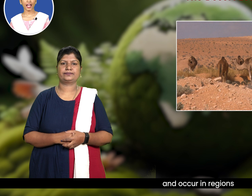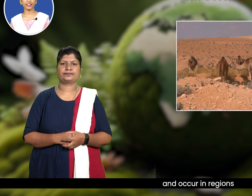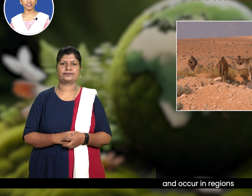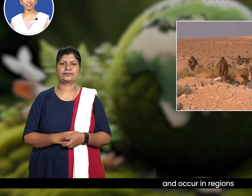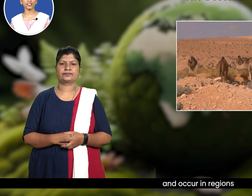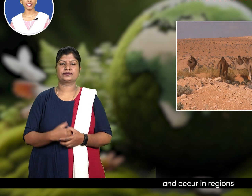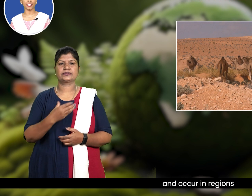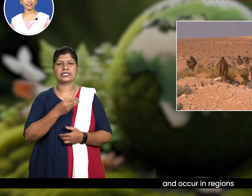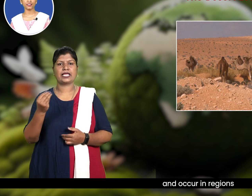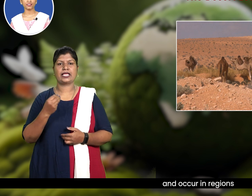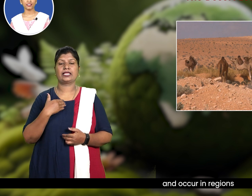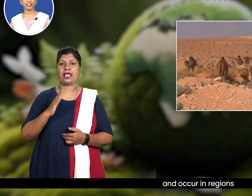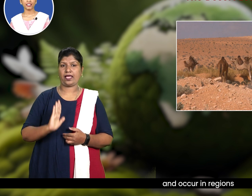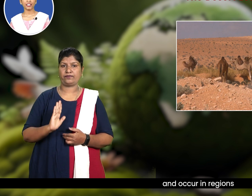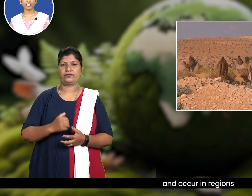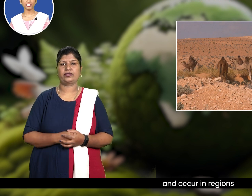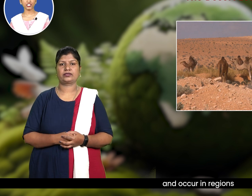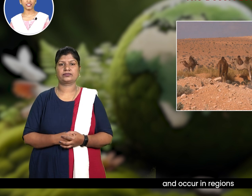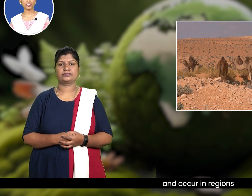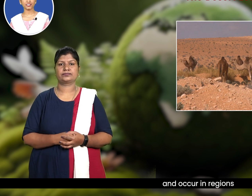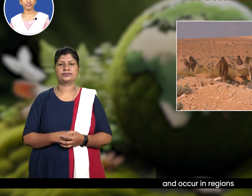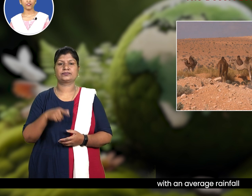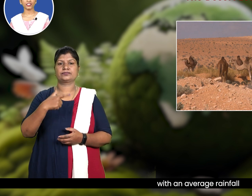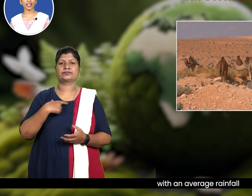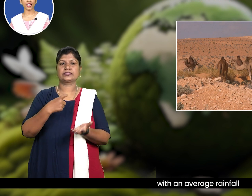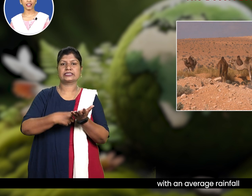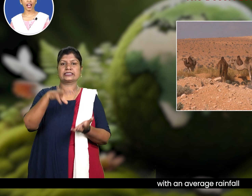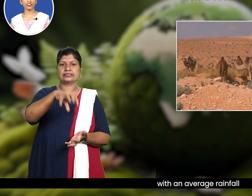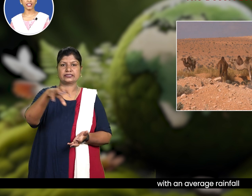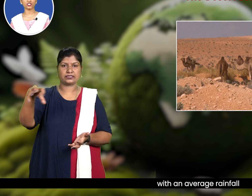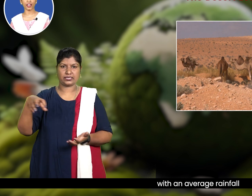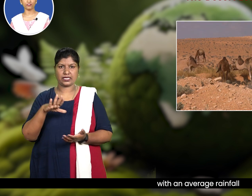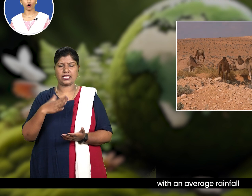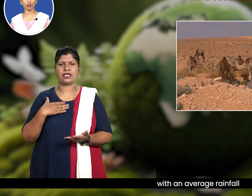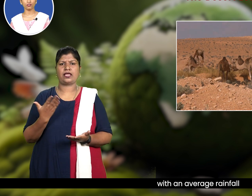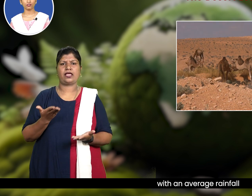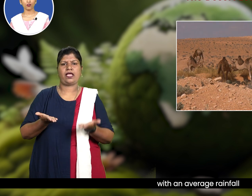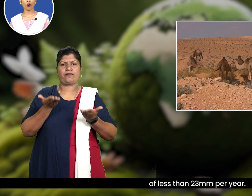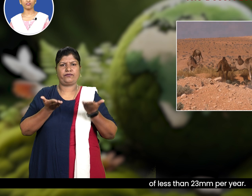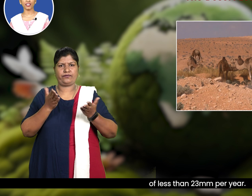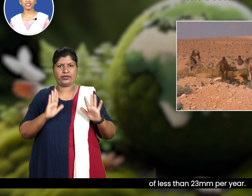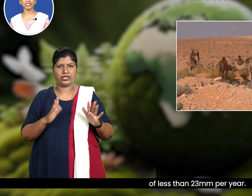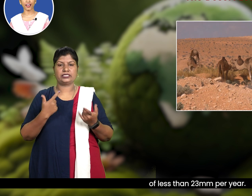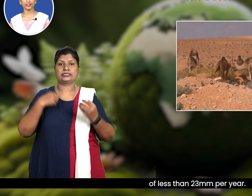and occur in regions with an average rainfall of less than